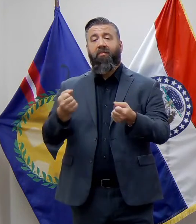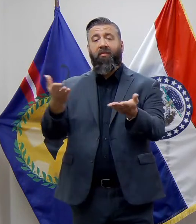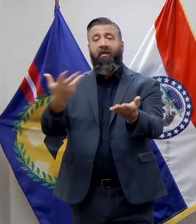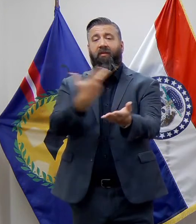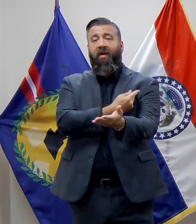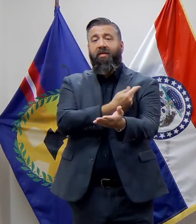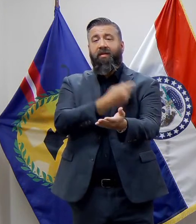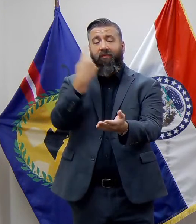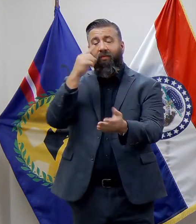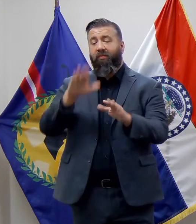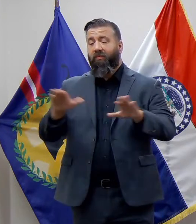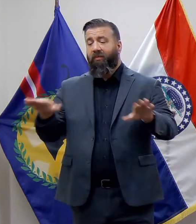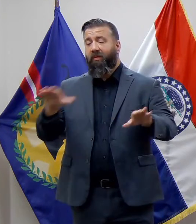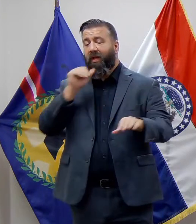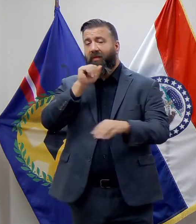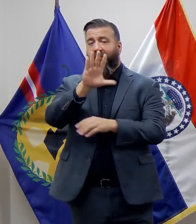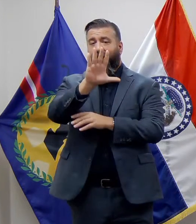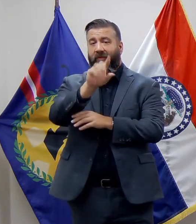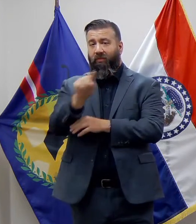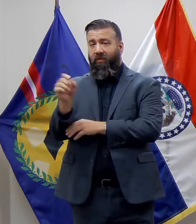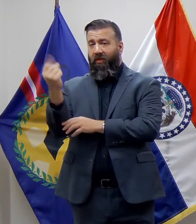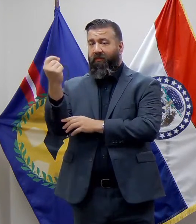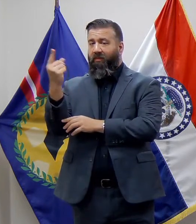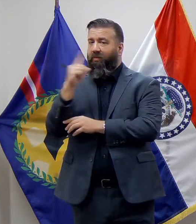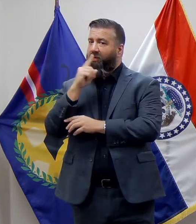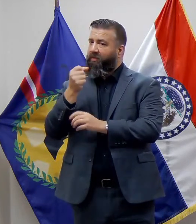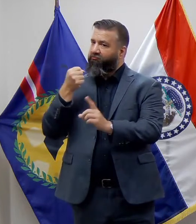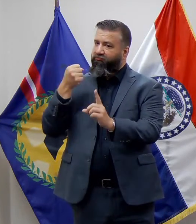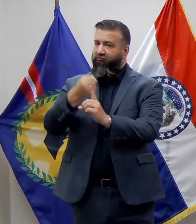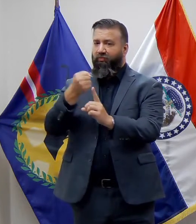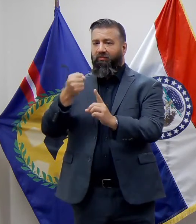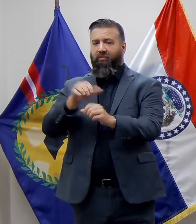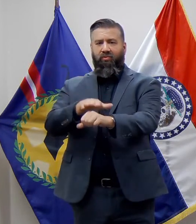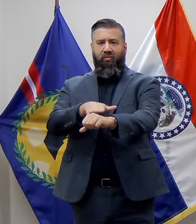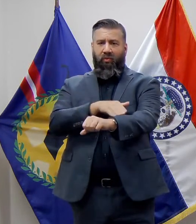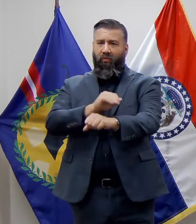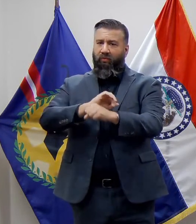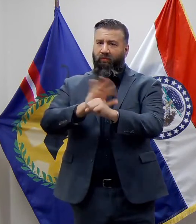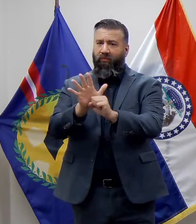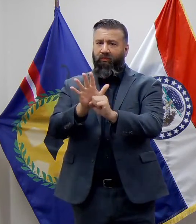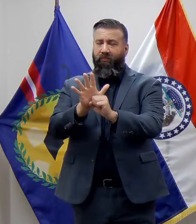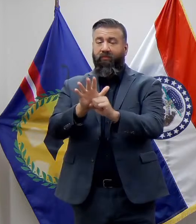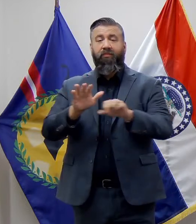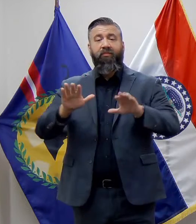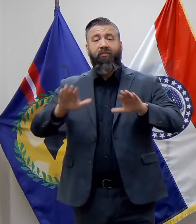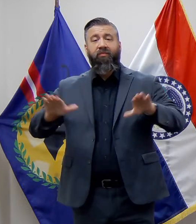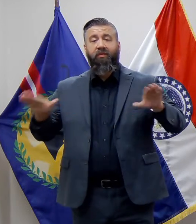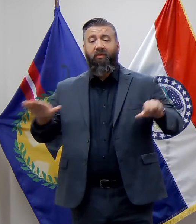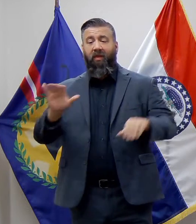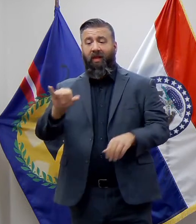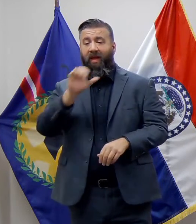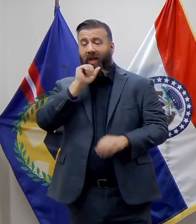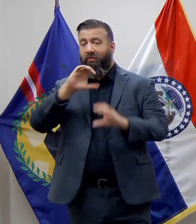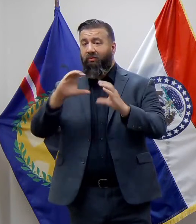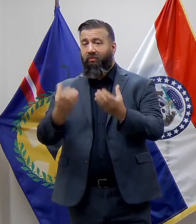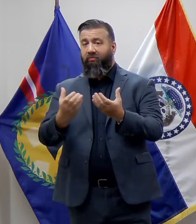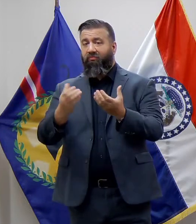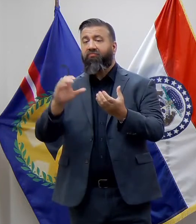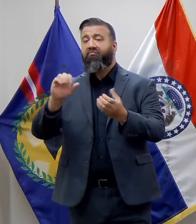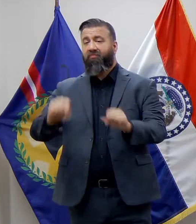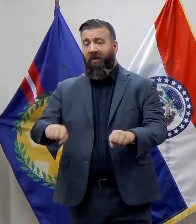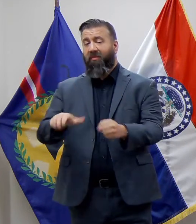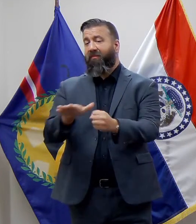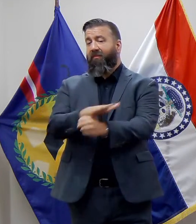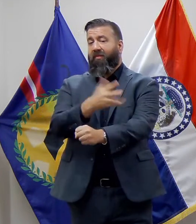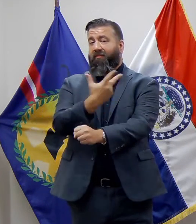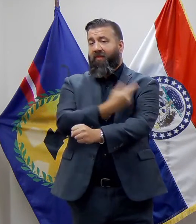to 11 will have a significant impact on slowing this virus. And children in this age range could be fully vaccinated by Christmas and